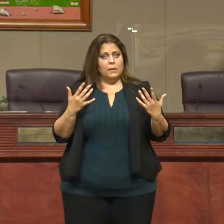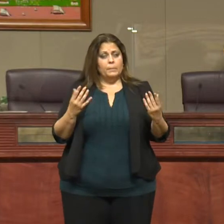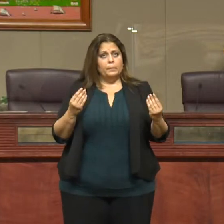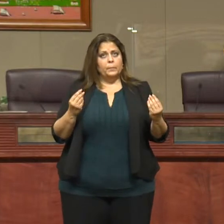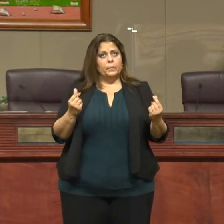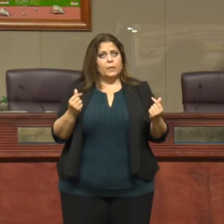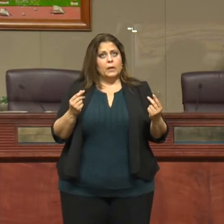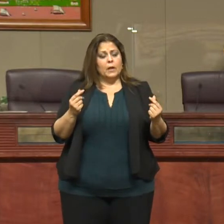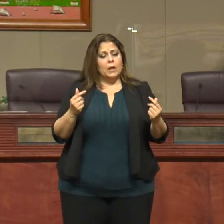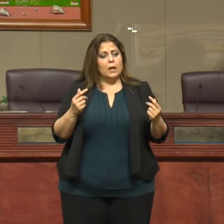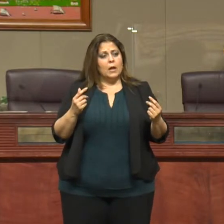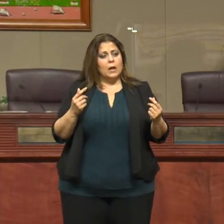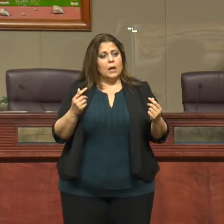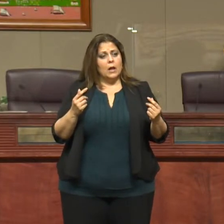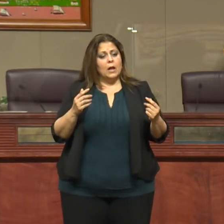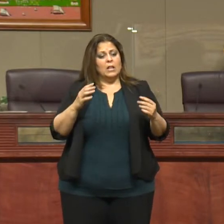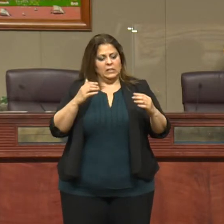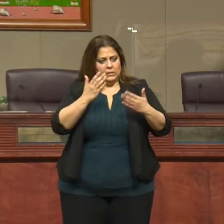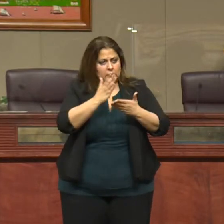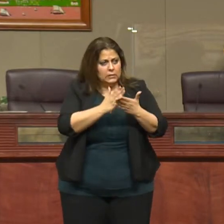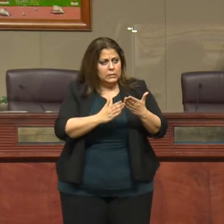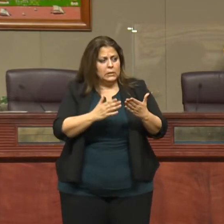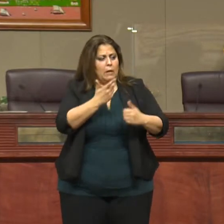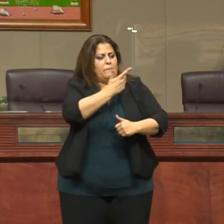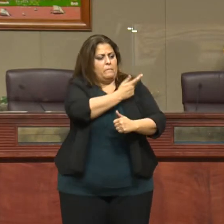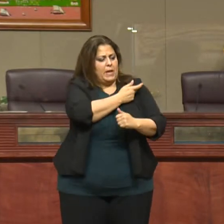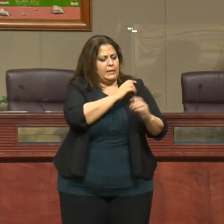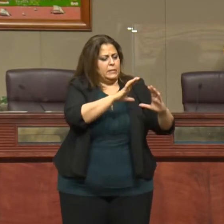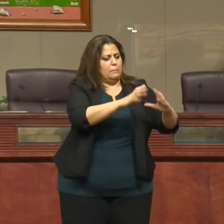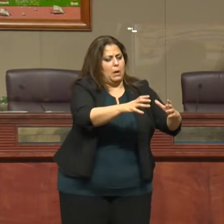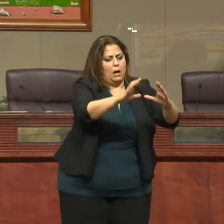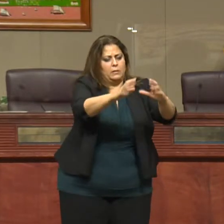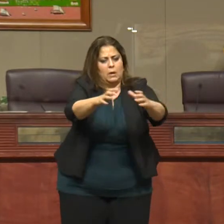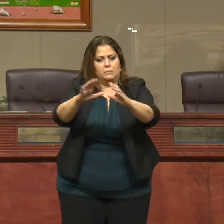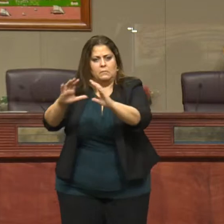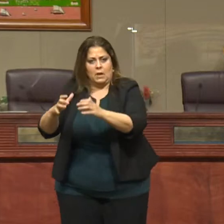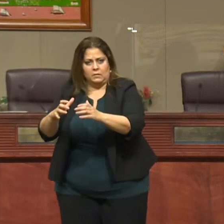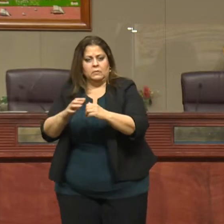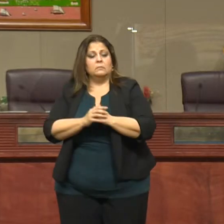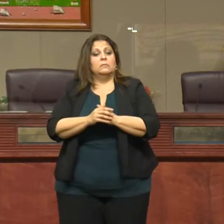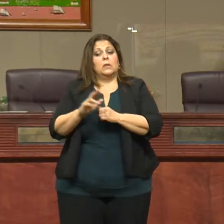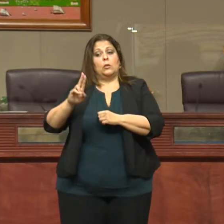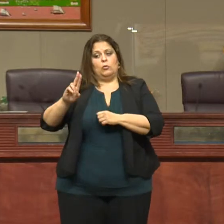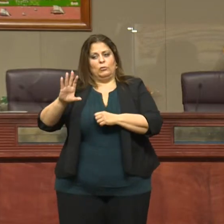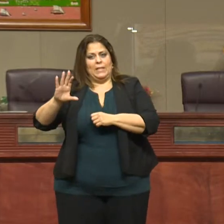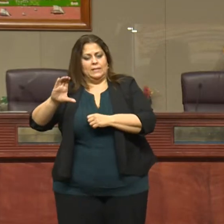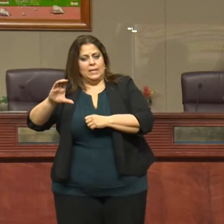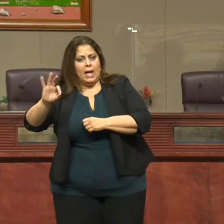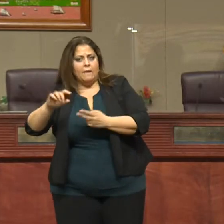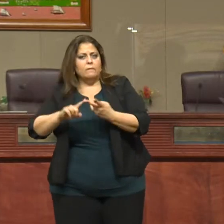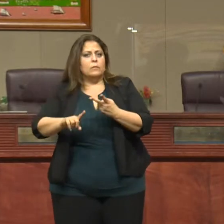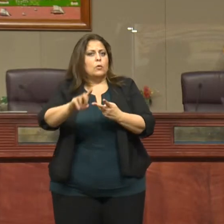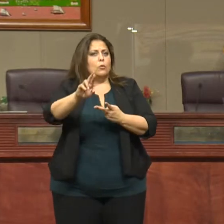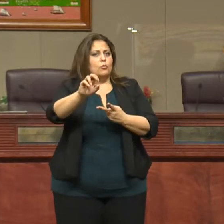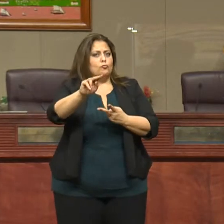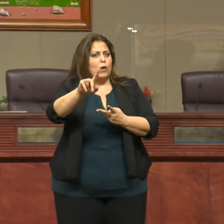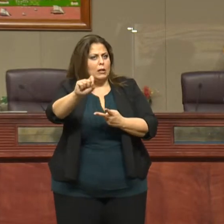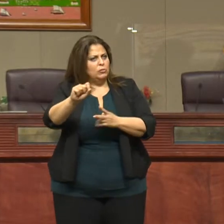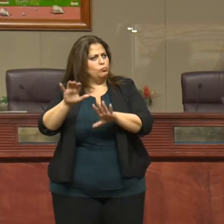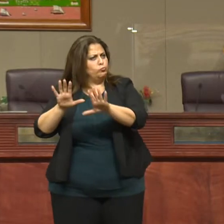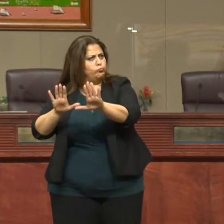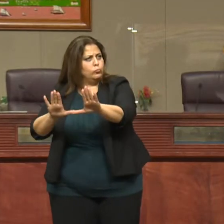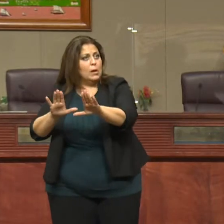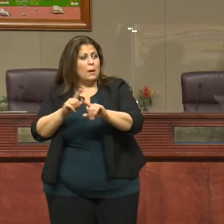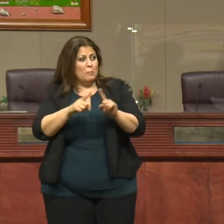well, clearly we're doing some pods at UCF, at Rollins, but some other pods, some places like